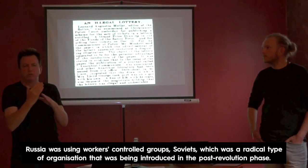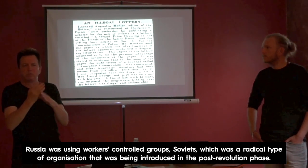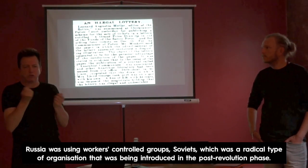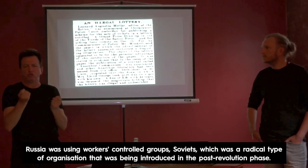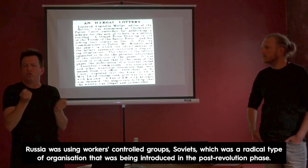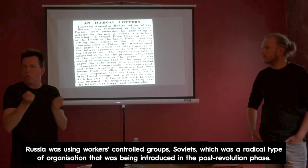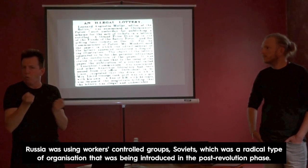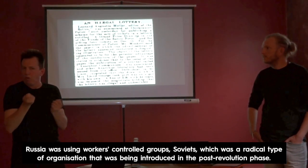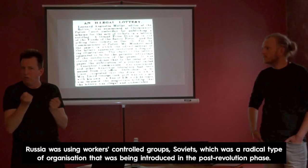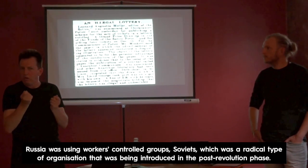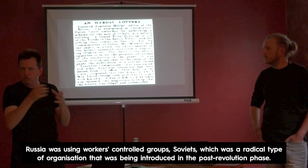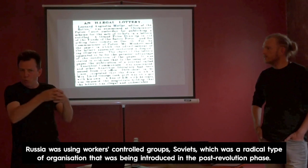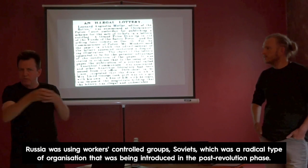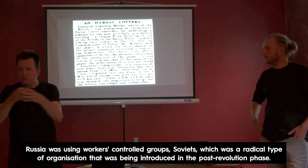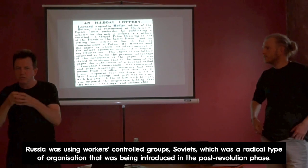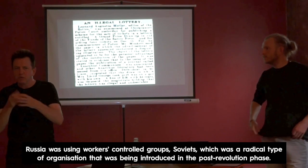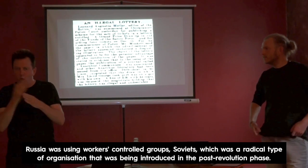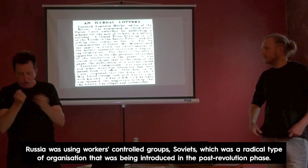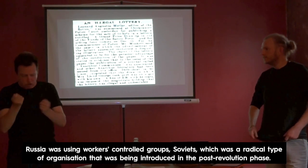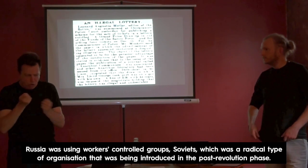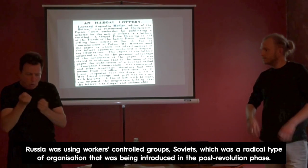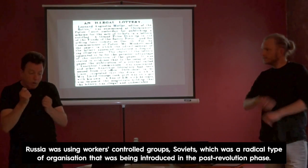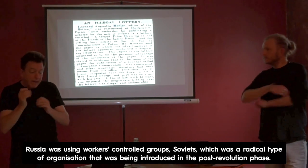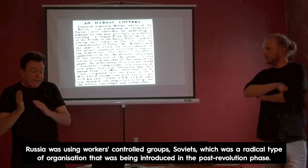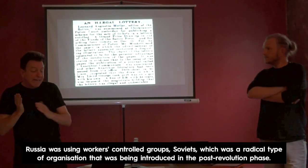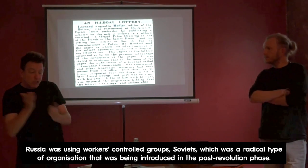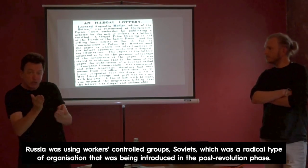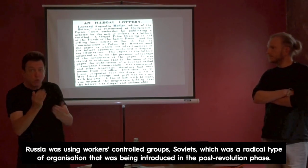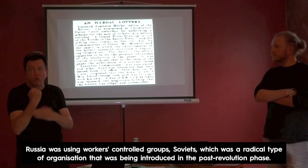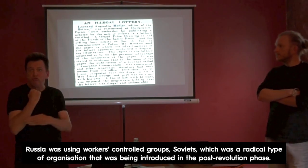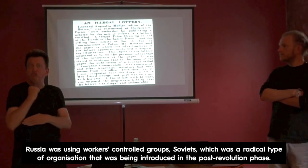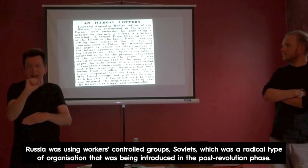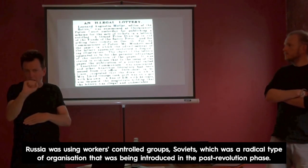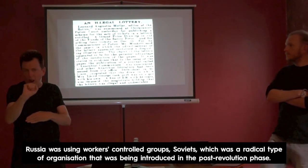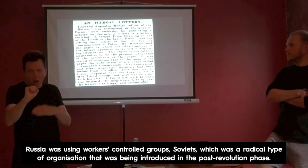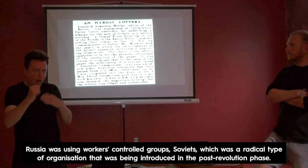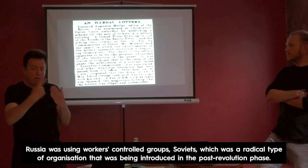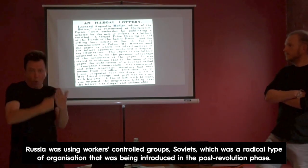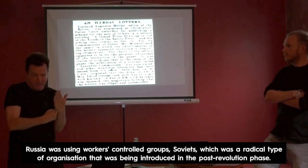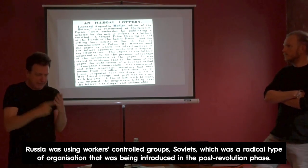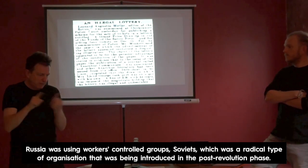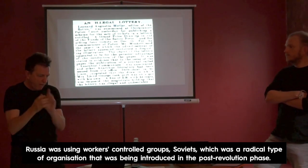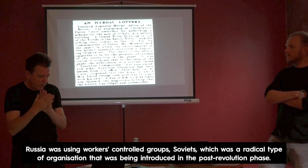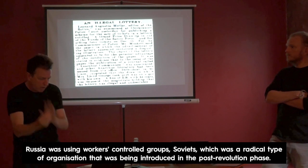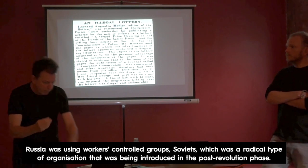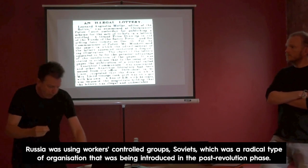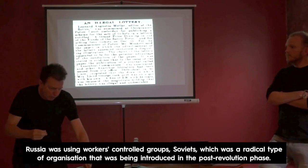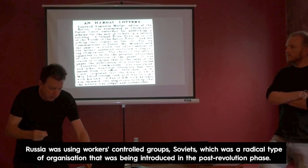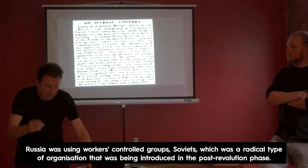At that time, Russia was using workers' control groups, Soviets, which was a radical policies that were being introduced